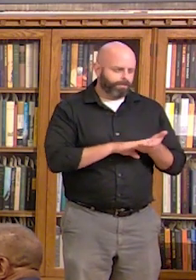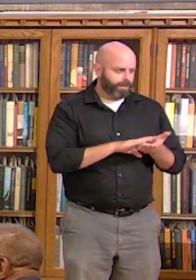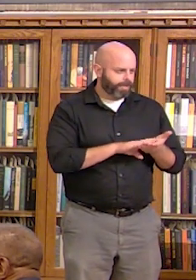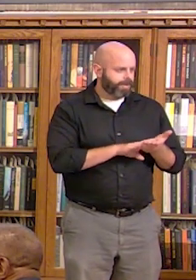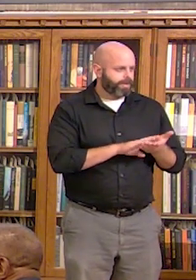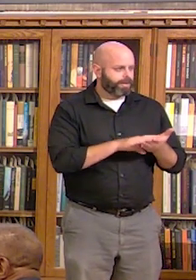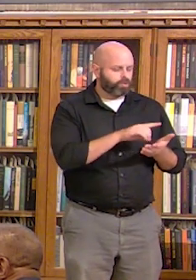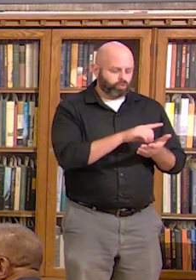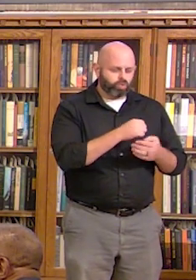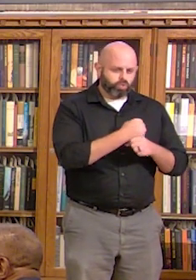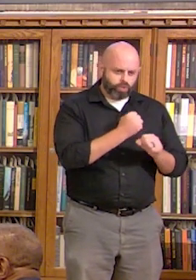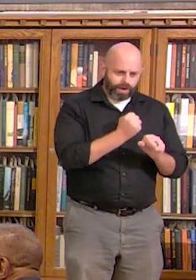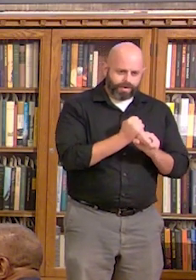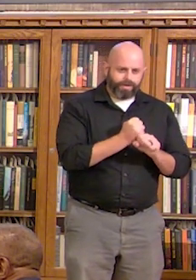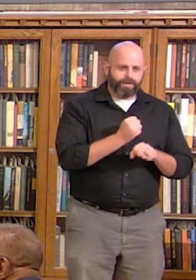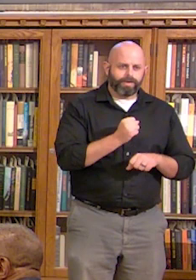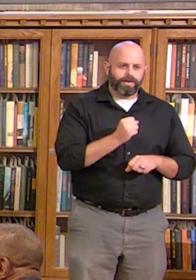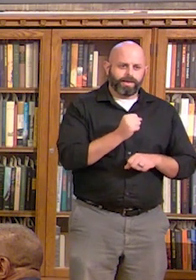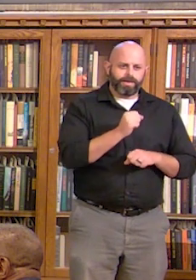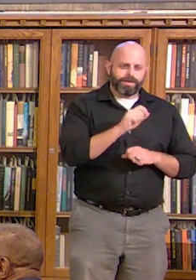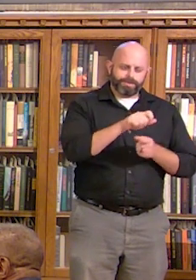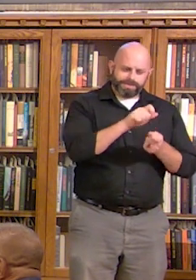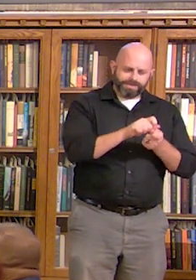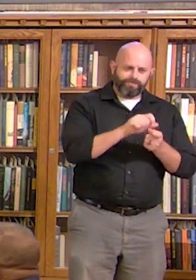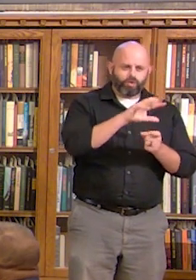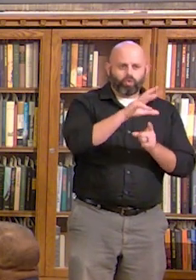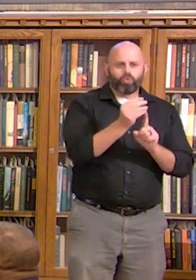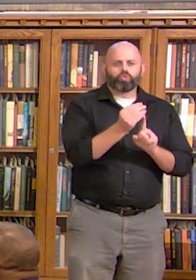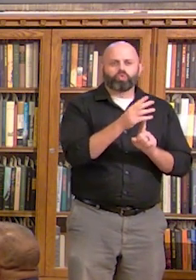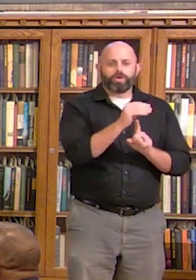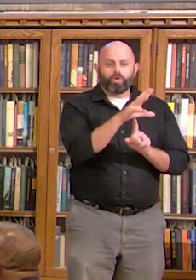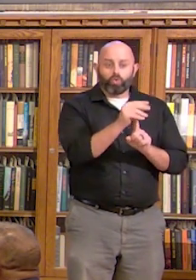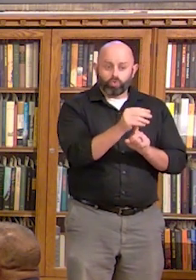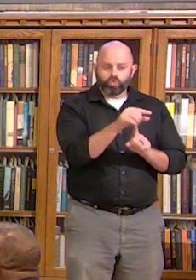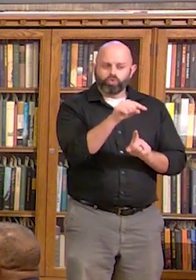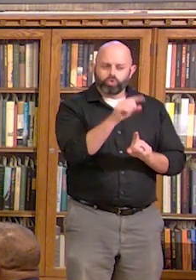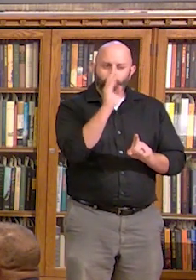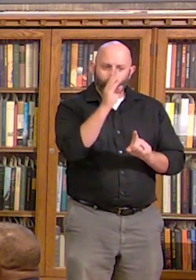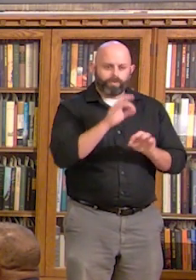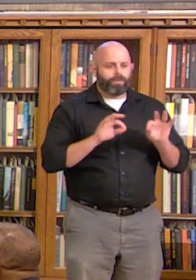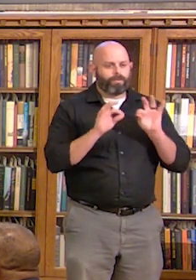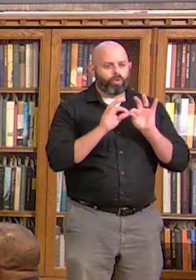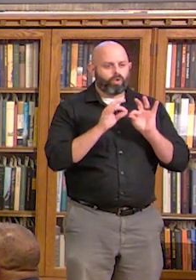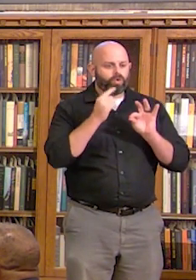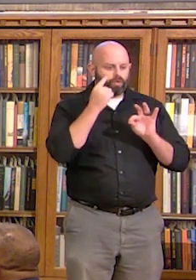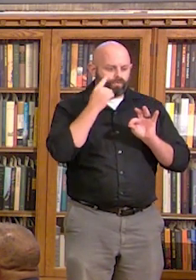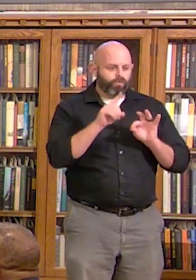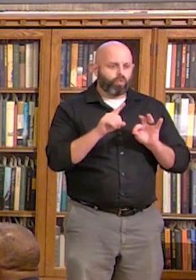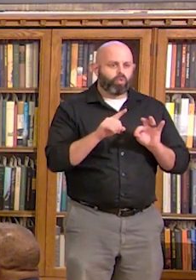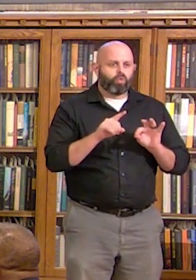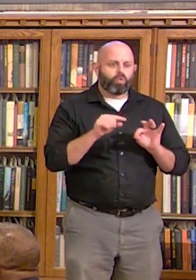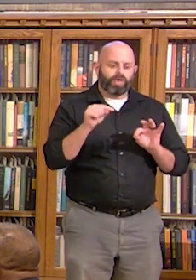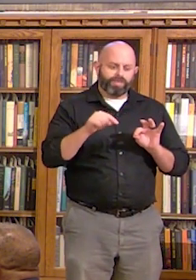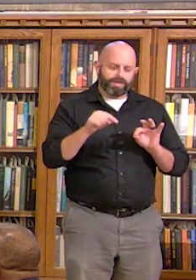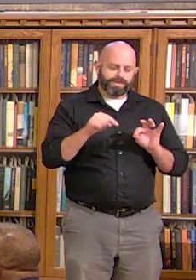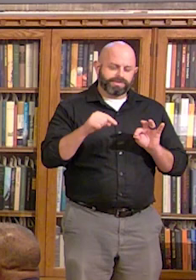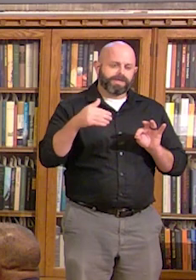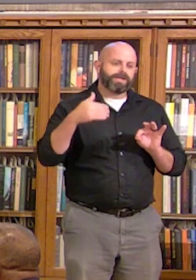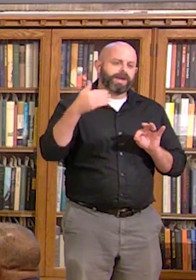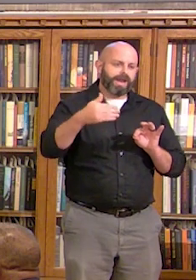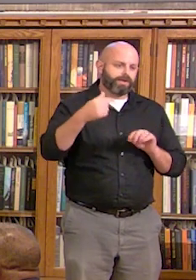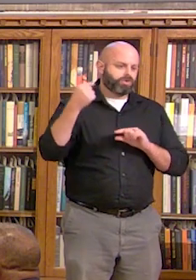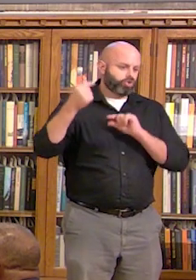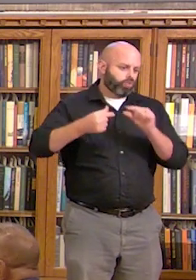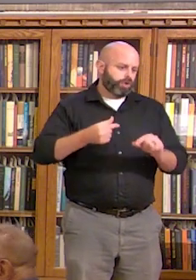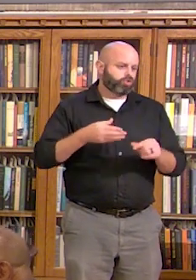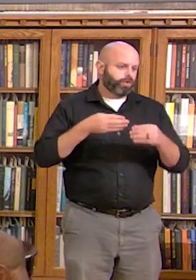creating a a Civic culture and a culture that will be important for uh this next generation